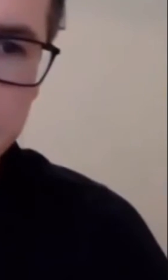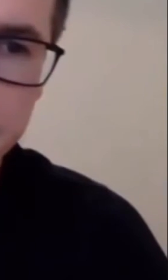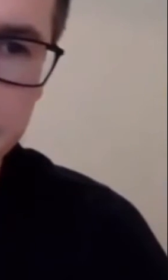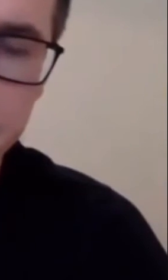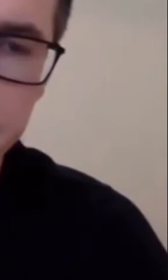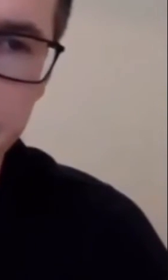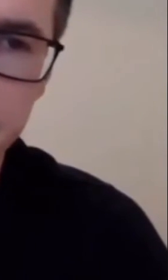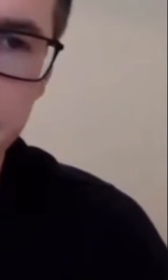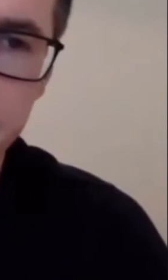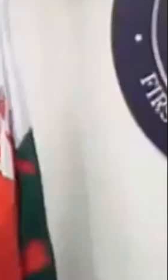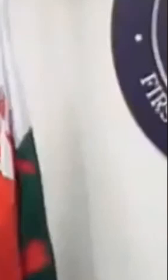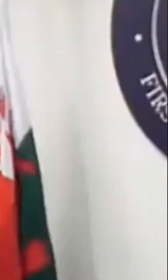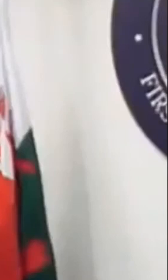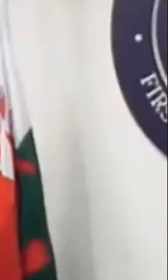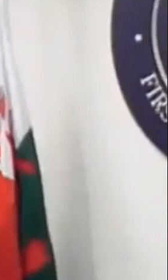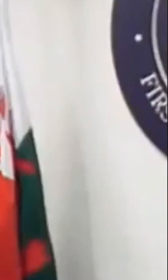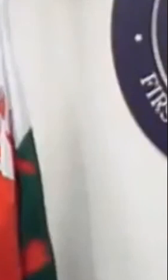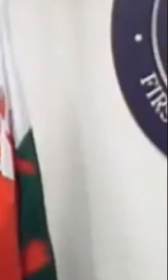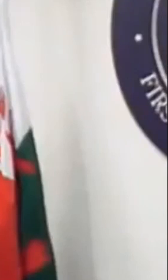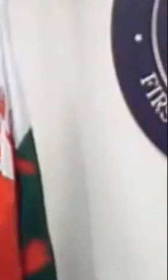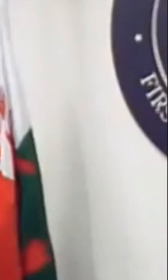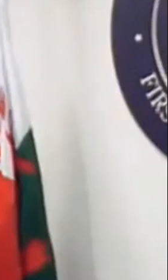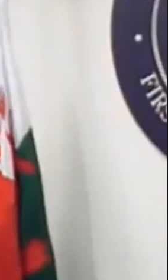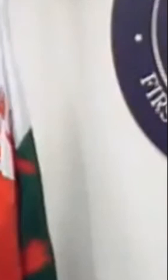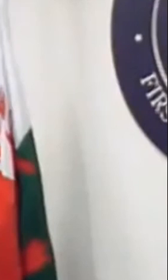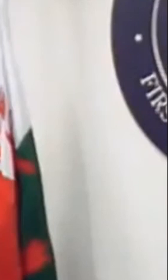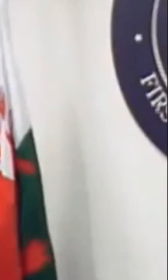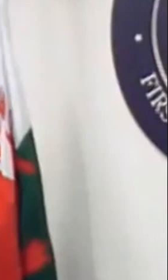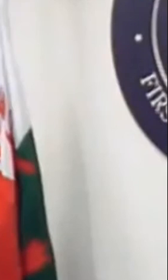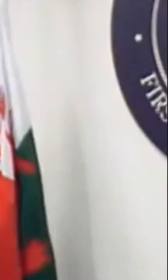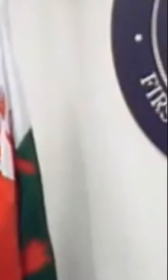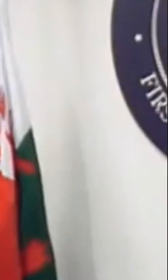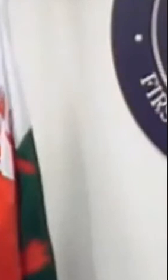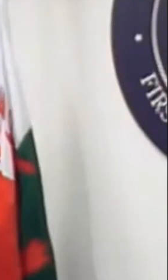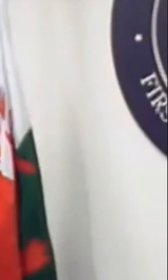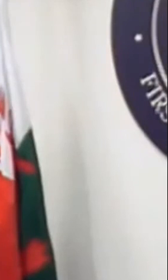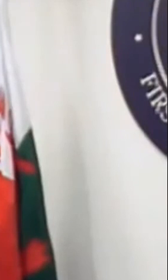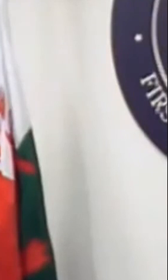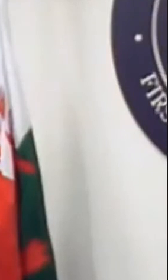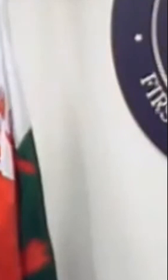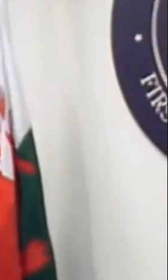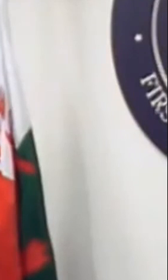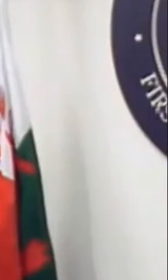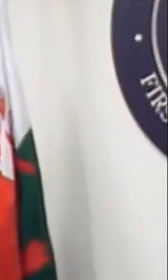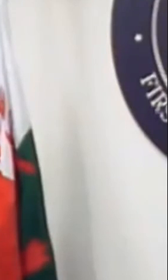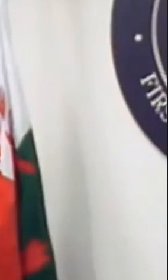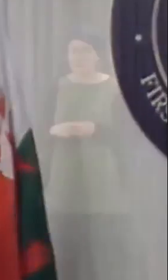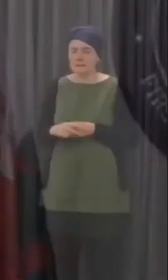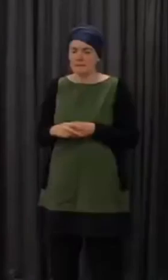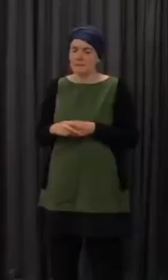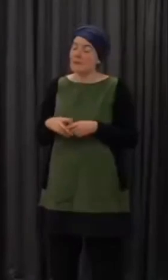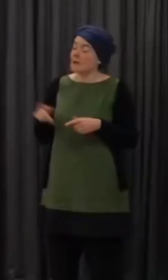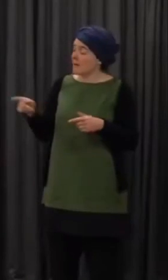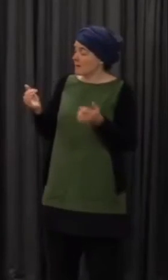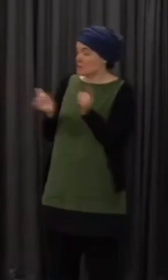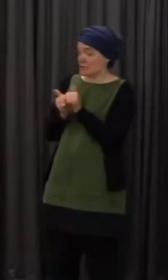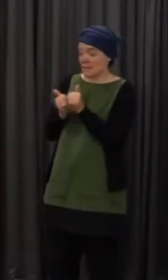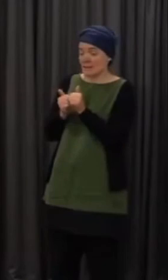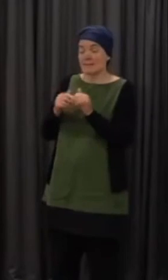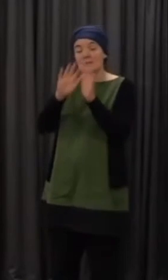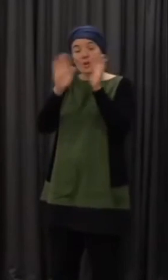had? Well, I definitely do agree with that. There is a global crisis in